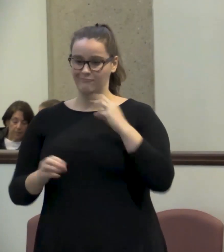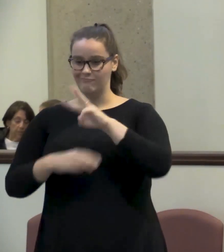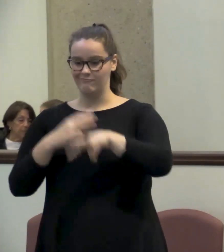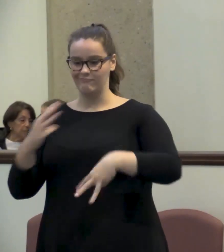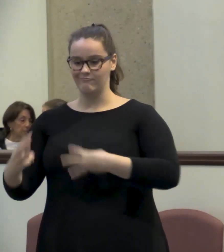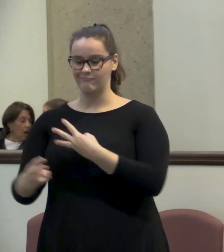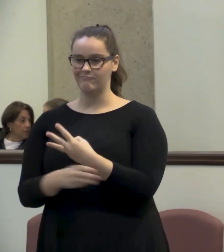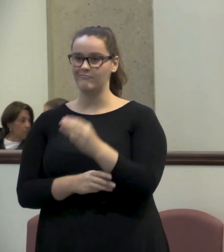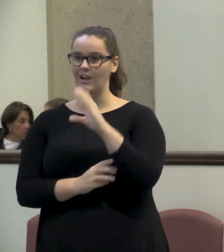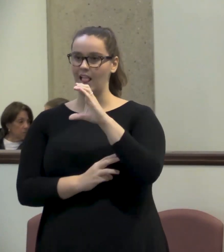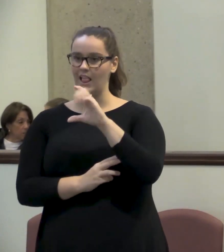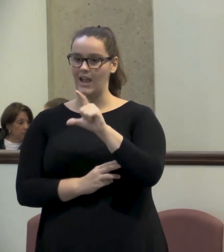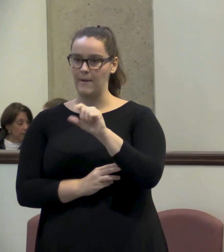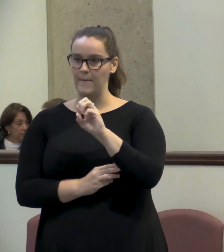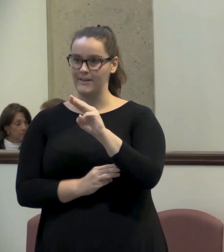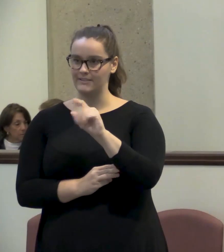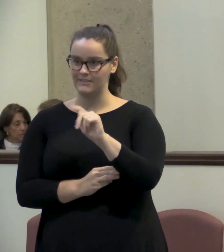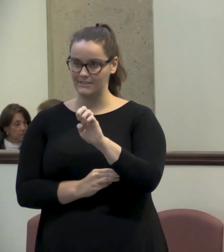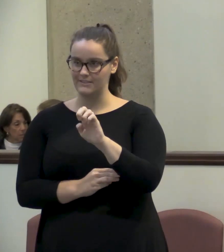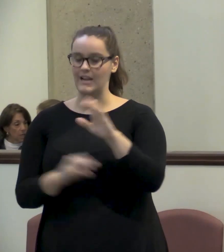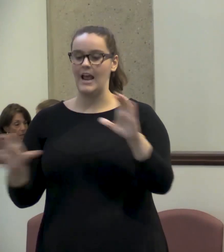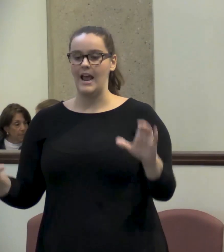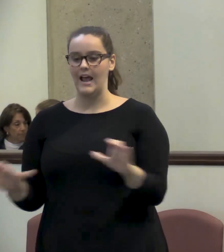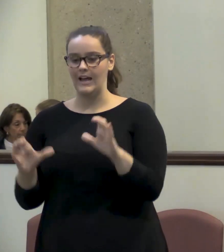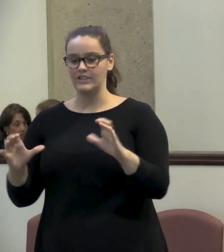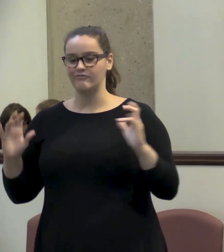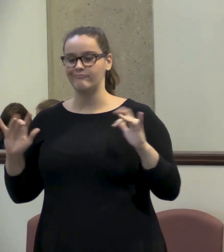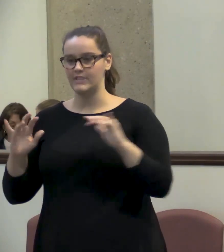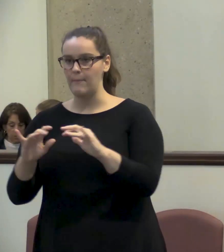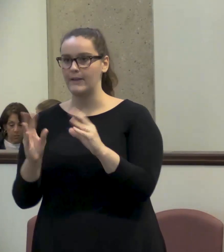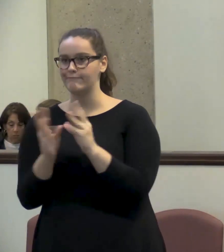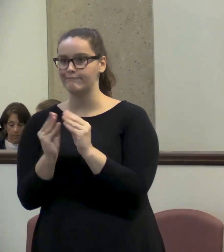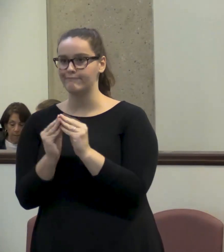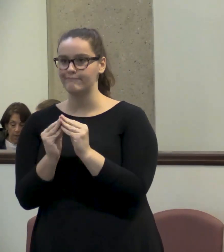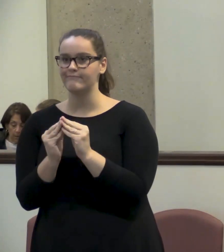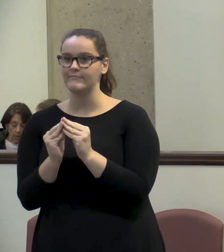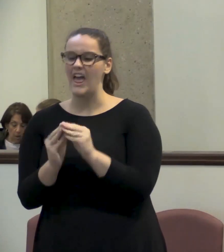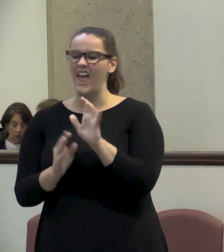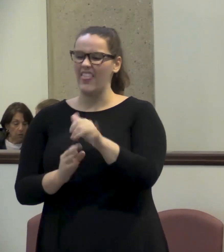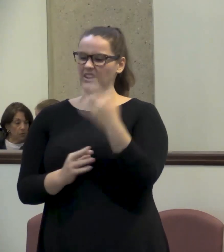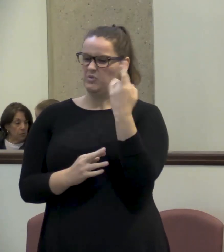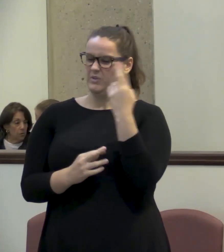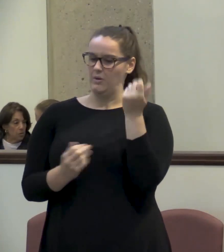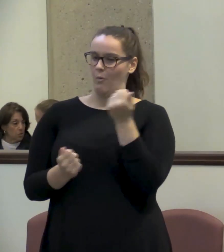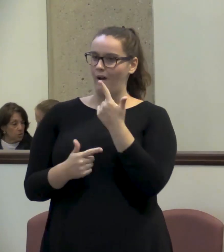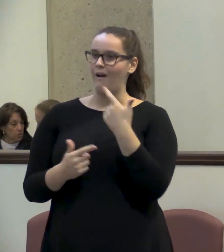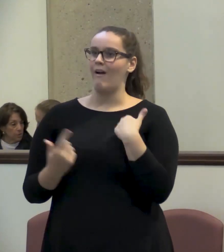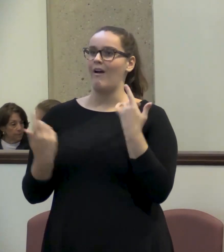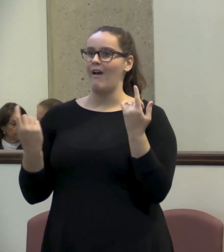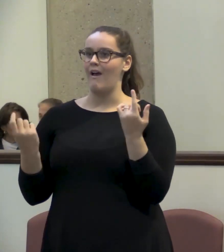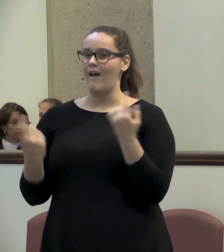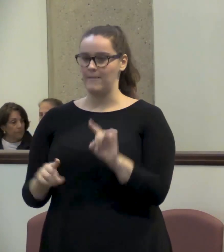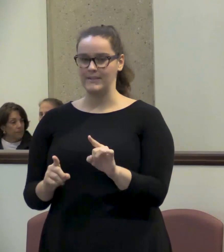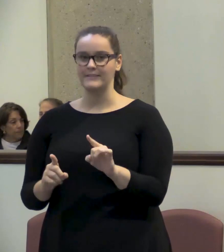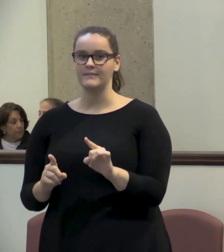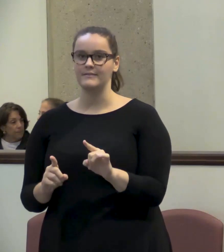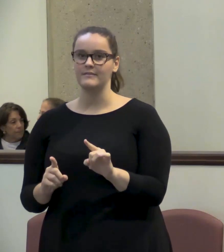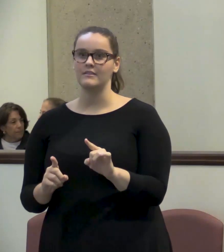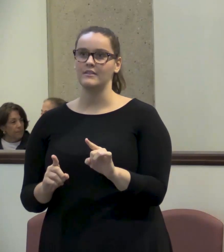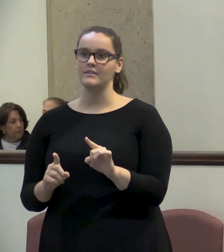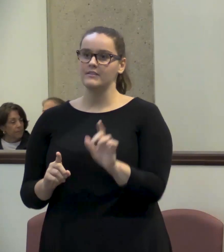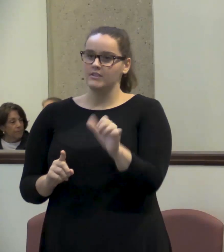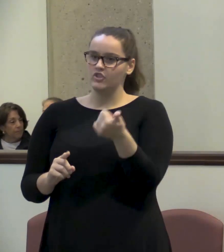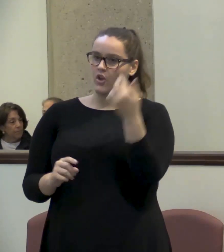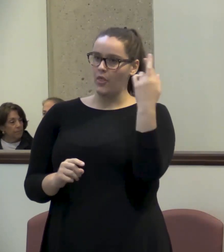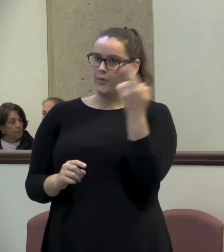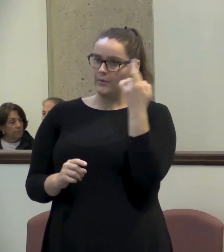Summit, which is taking place right now in California. That's sort of been the catalyst. But there's another catalyst that, you know, came